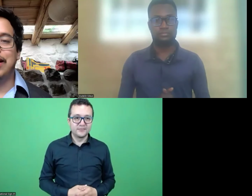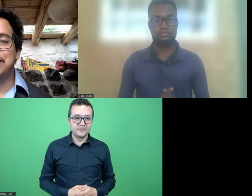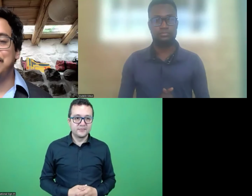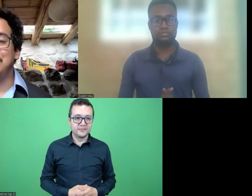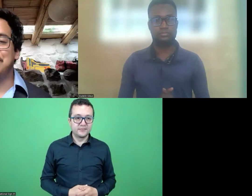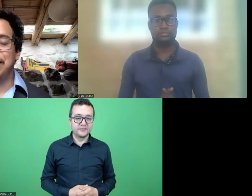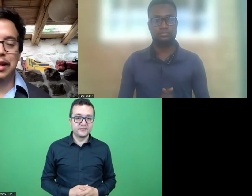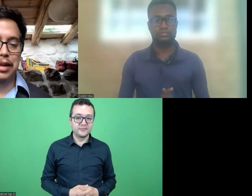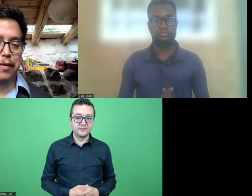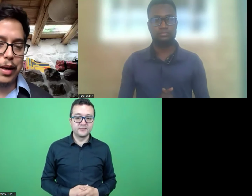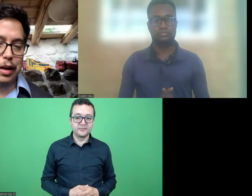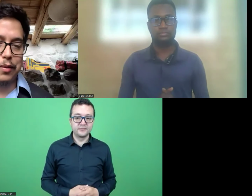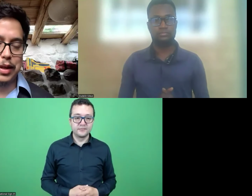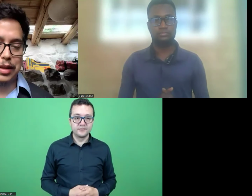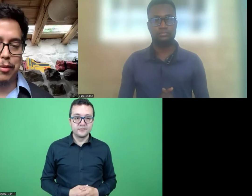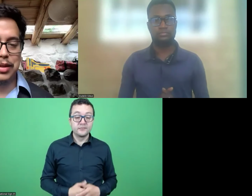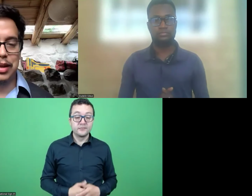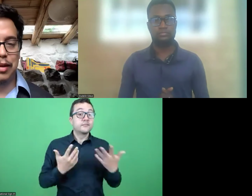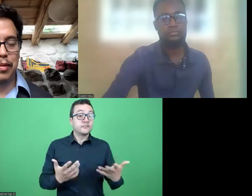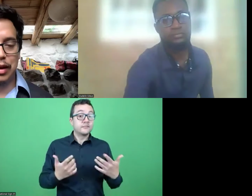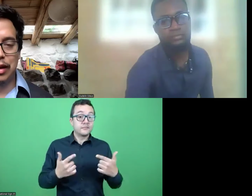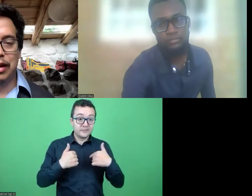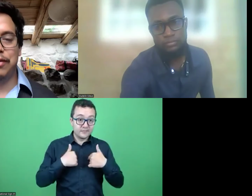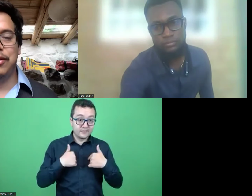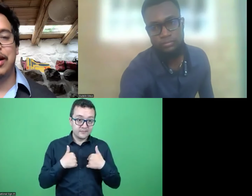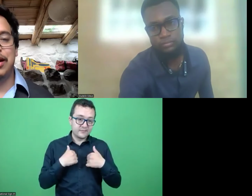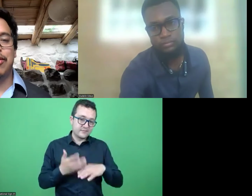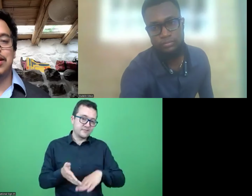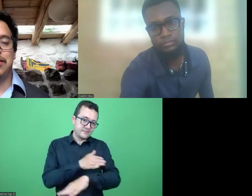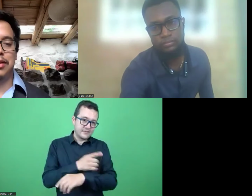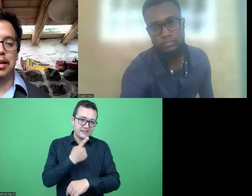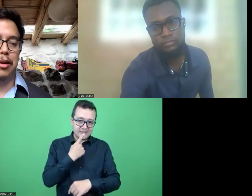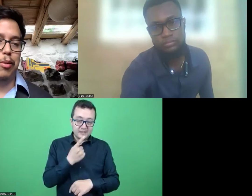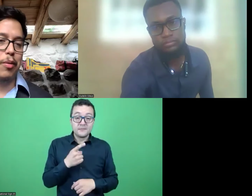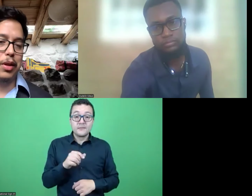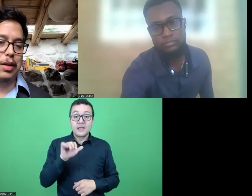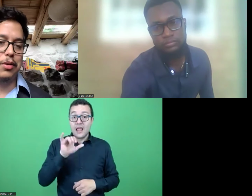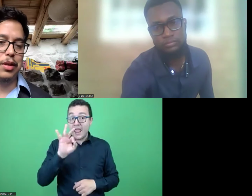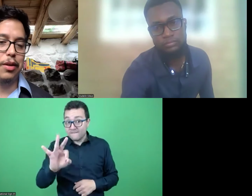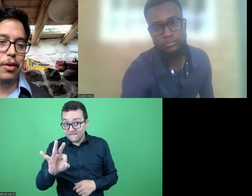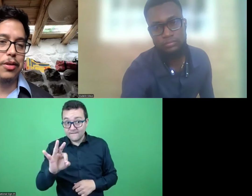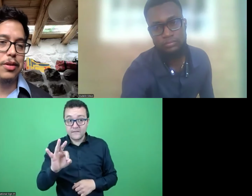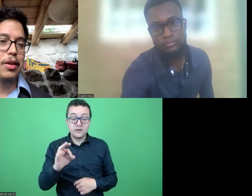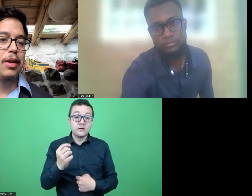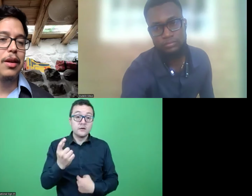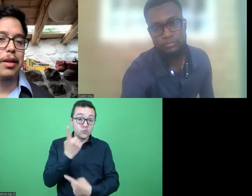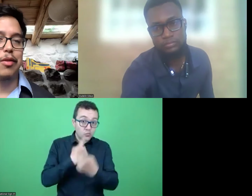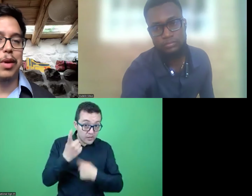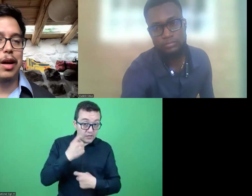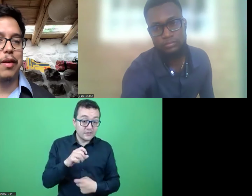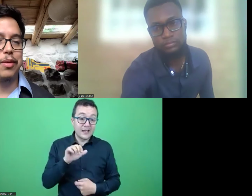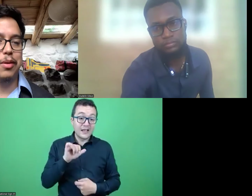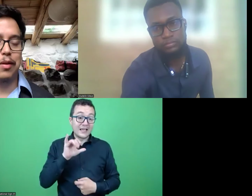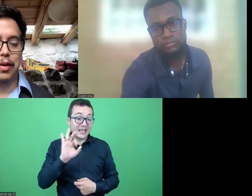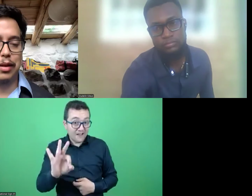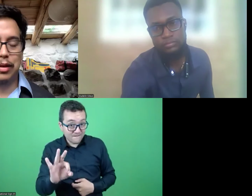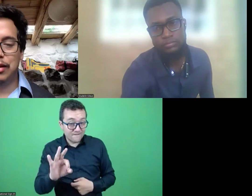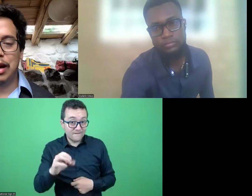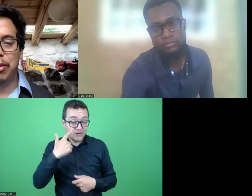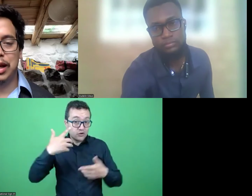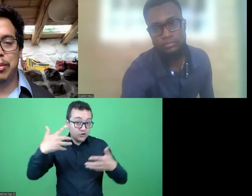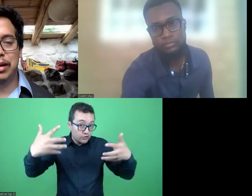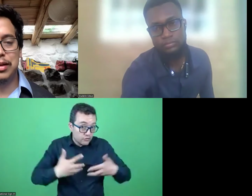And as everyone leaves, and as I was saying, if there are any questions, any recommendations, any thoughts that you may have after the